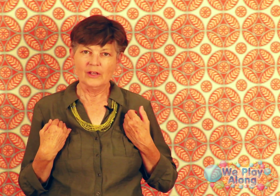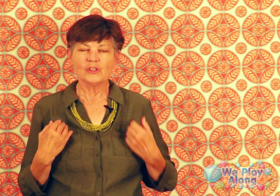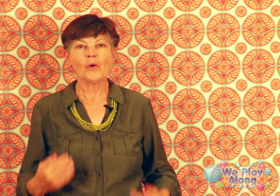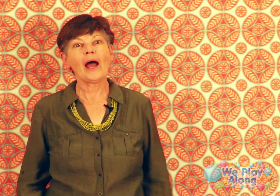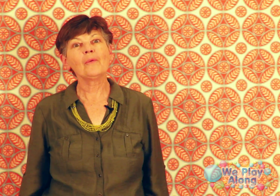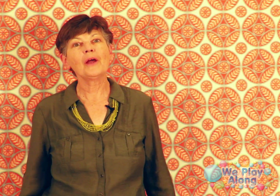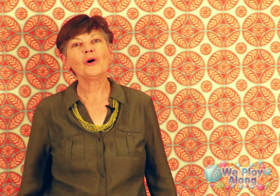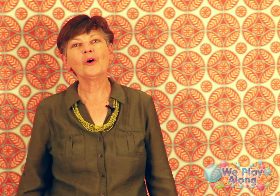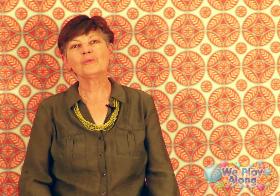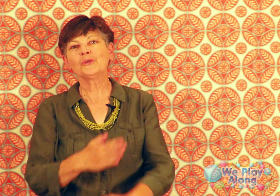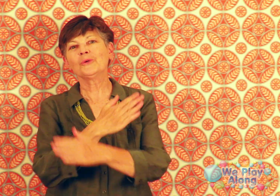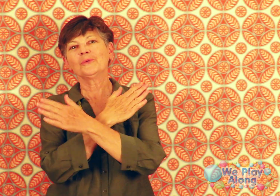so I went home too.